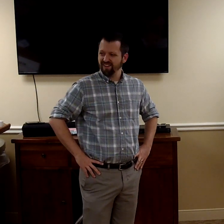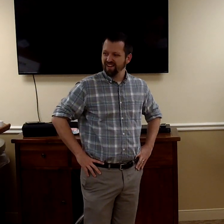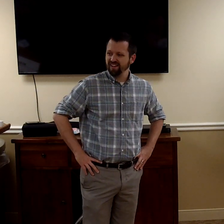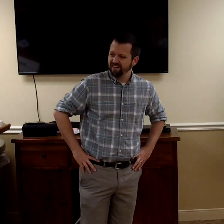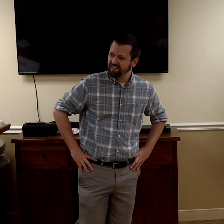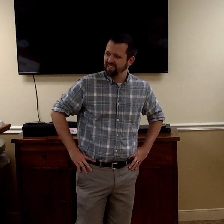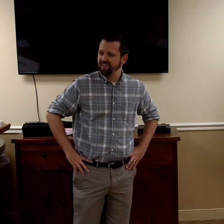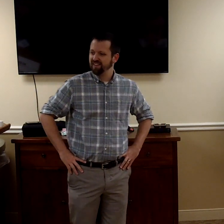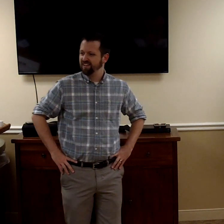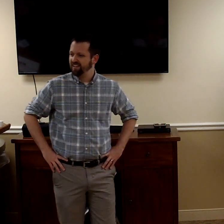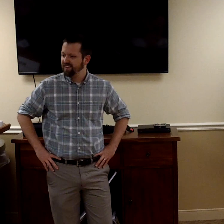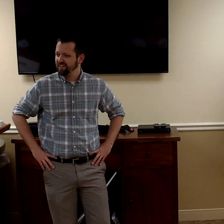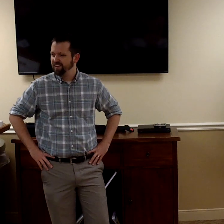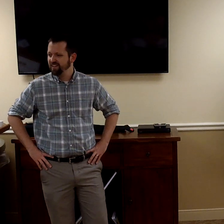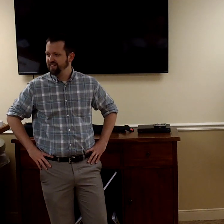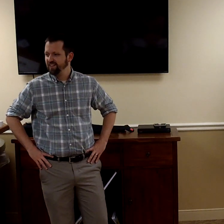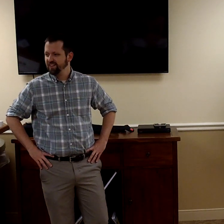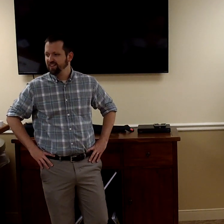Alright. We call him like that.